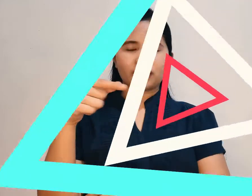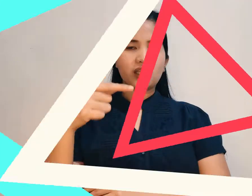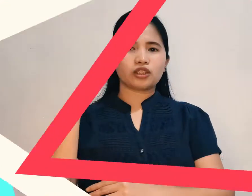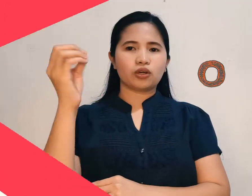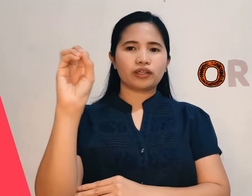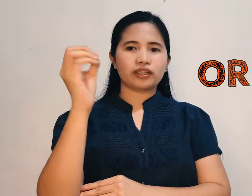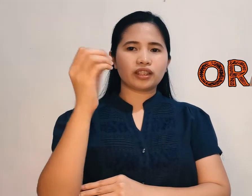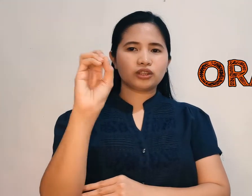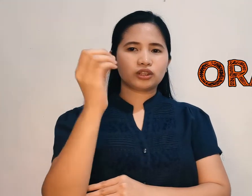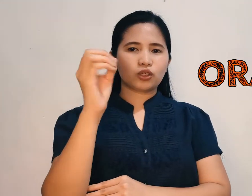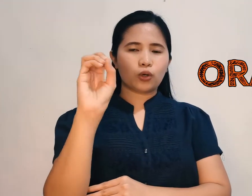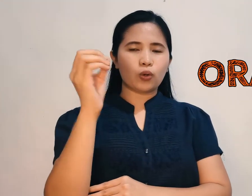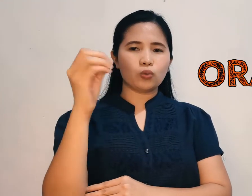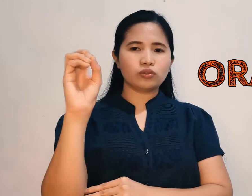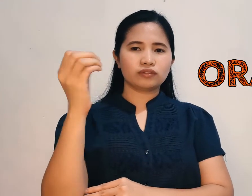we sign orange. O.